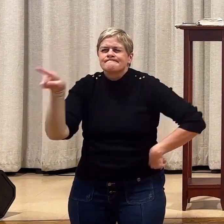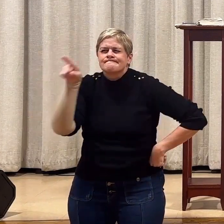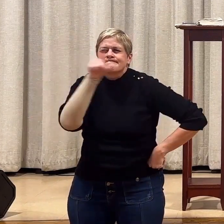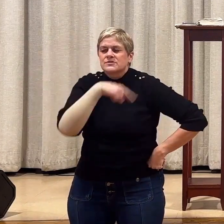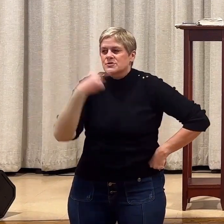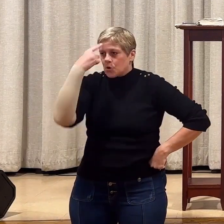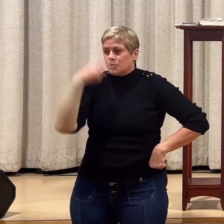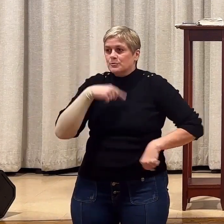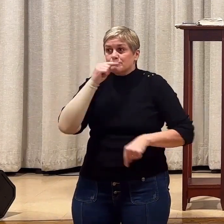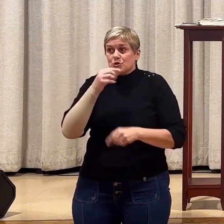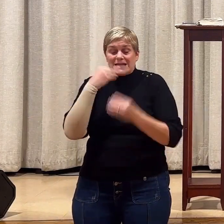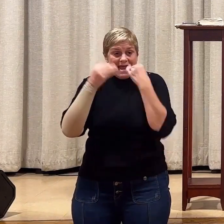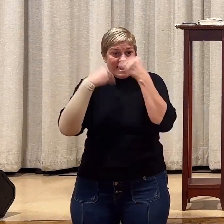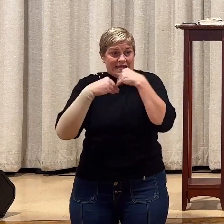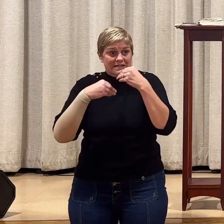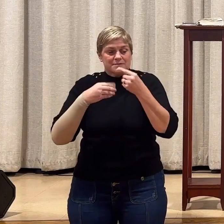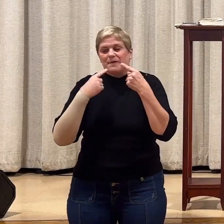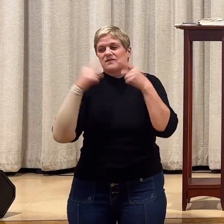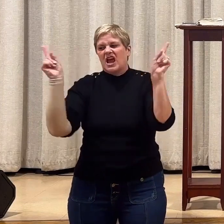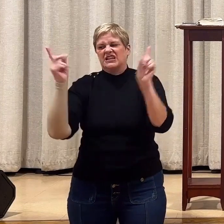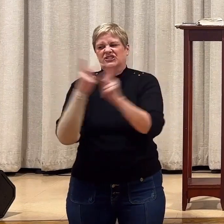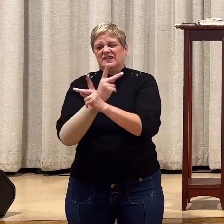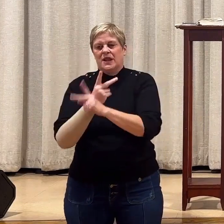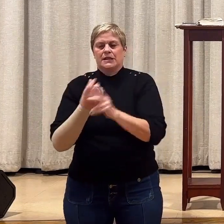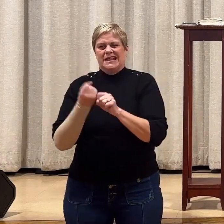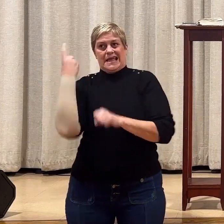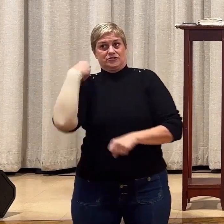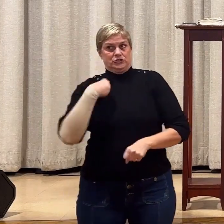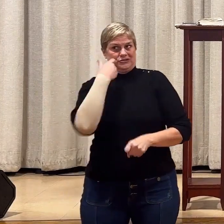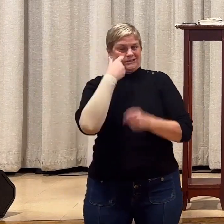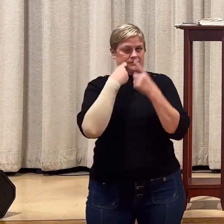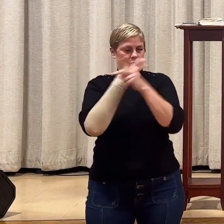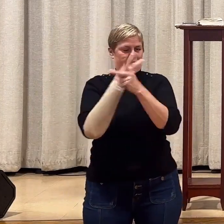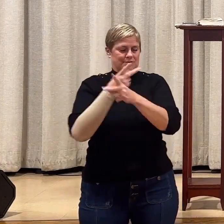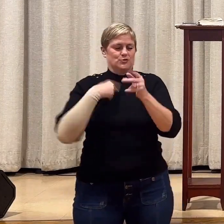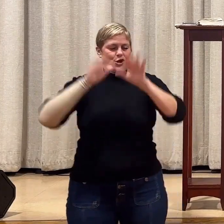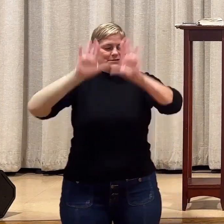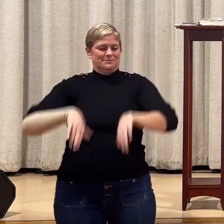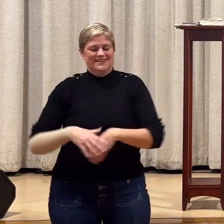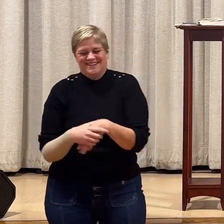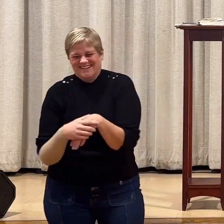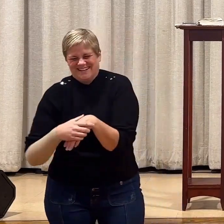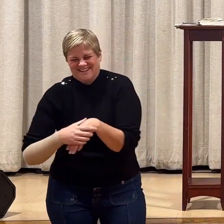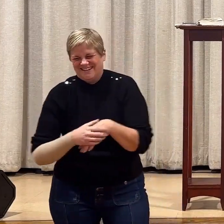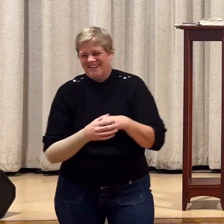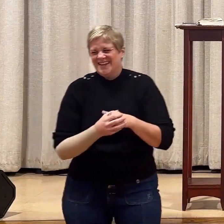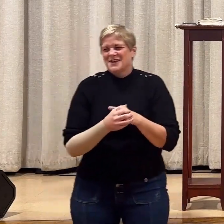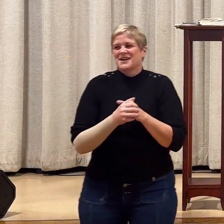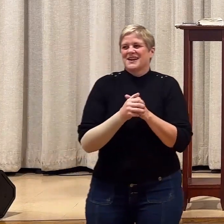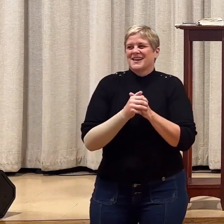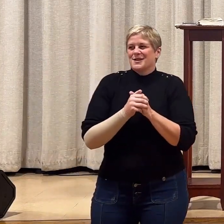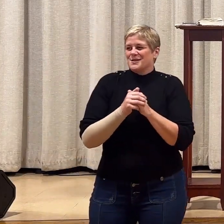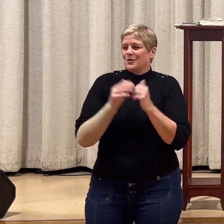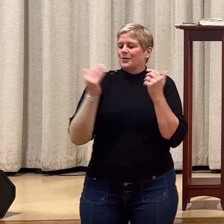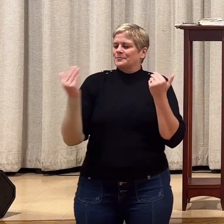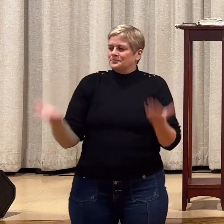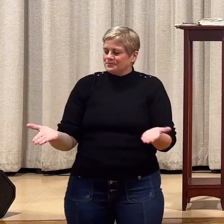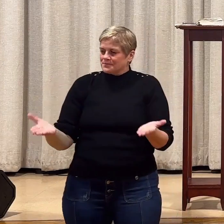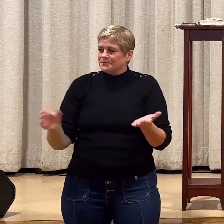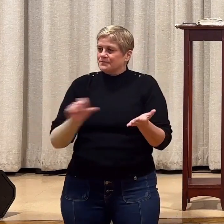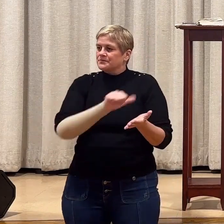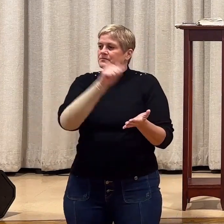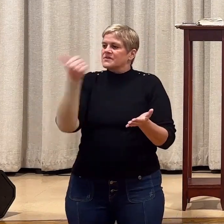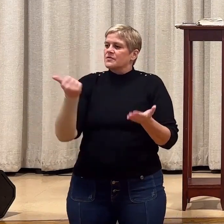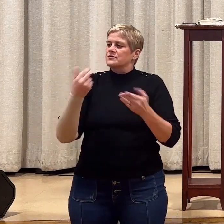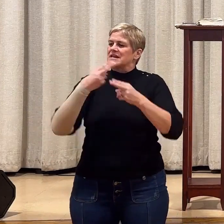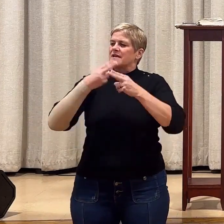really thought the birds ate her binky, but finally she figured out like last year, so that was awesome. So, you know, what is another name for